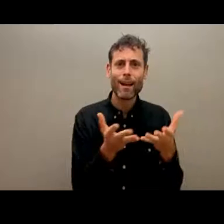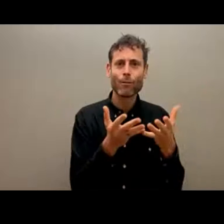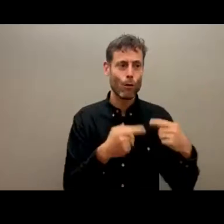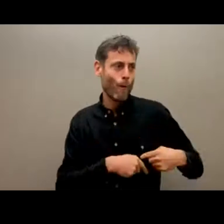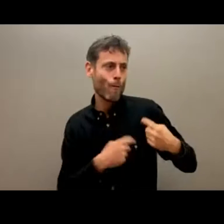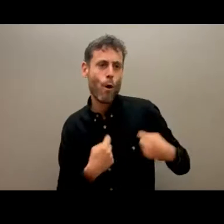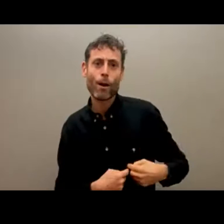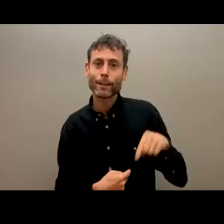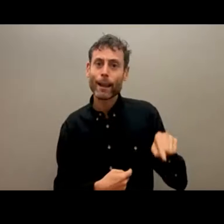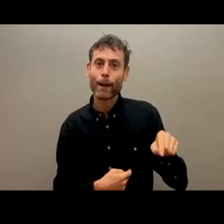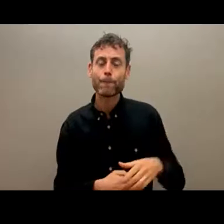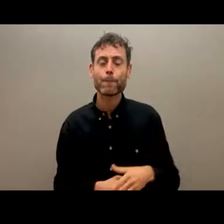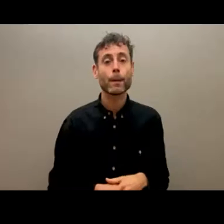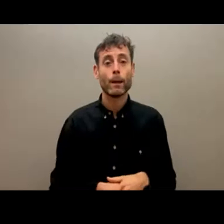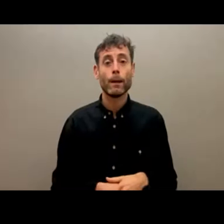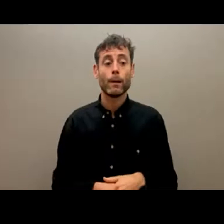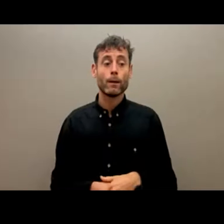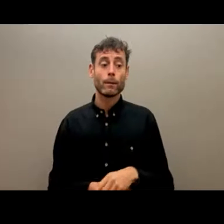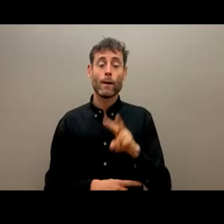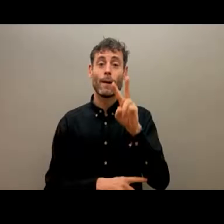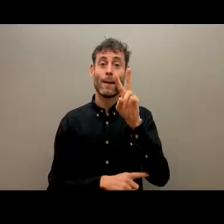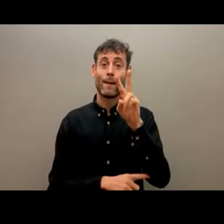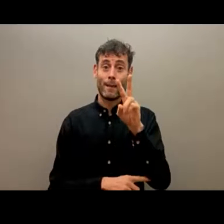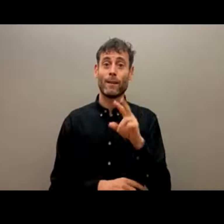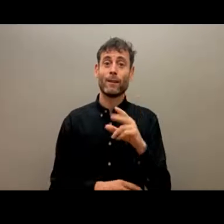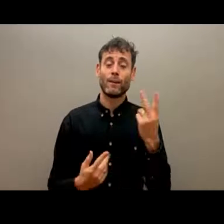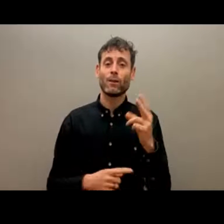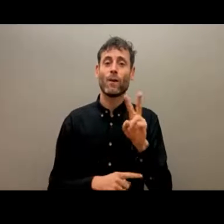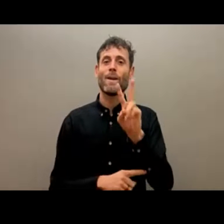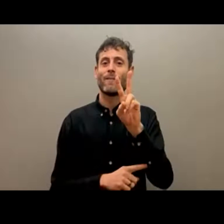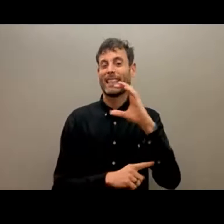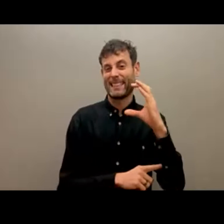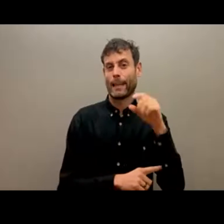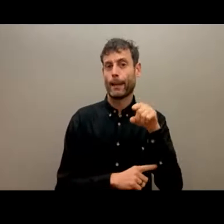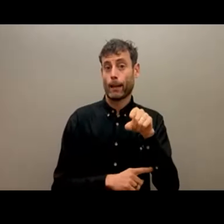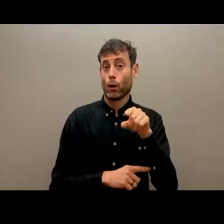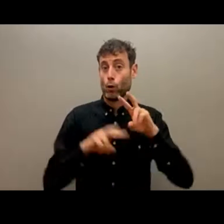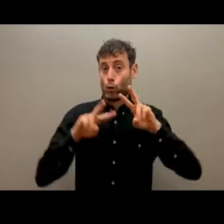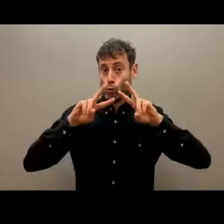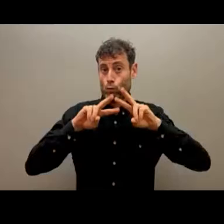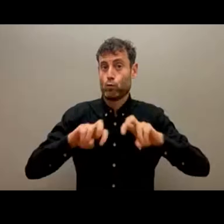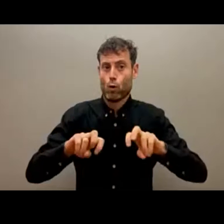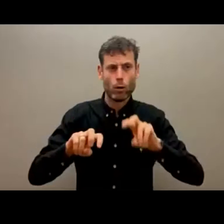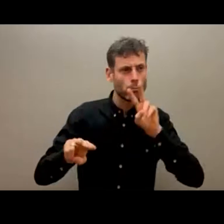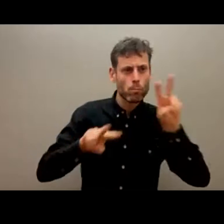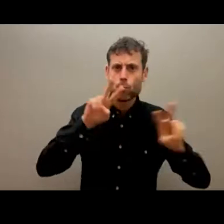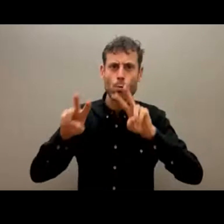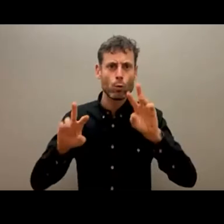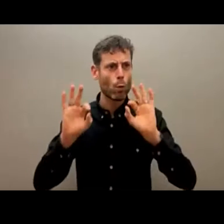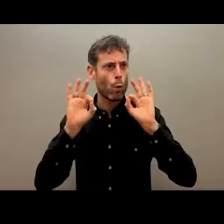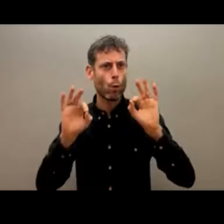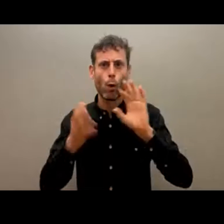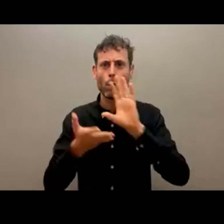the research that Viatores has done, recently published online, and no doubt a link will go into the chat now in a